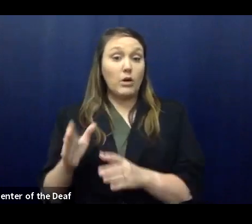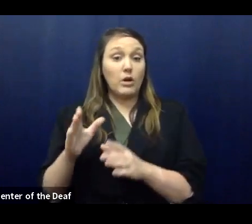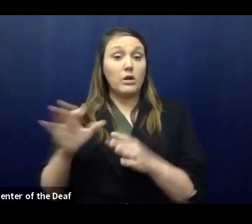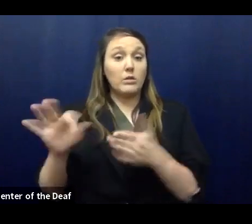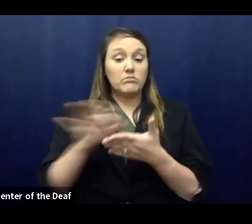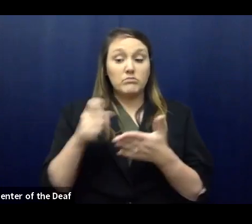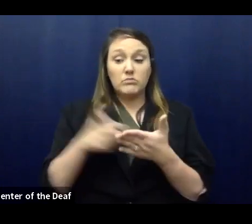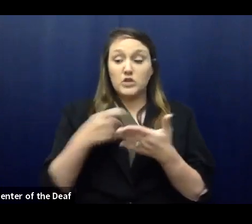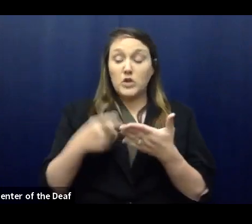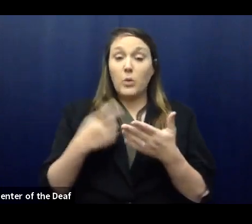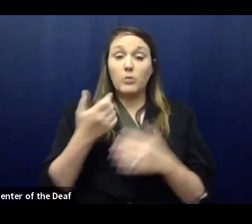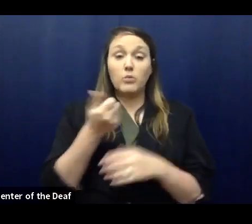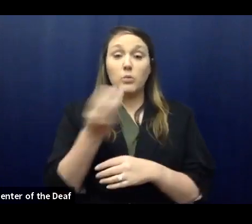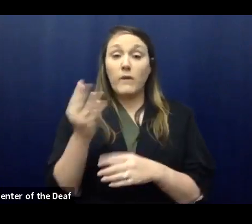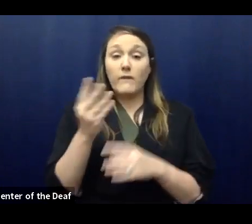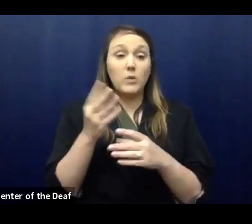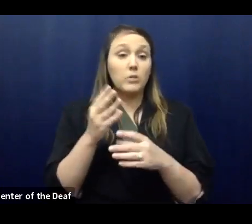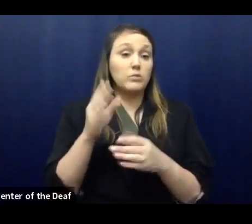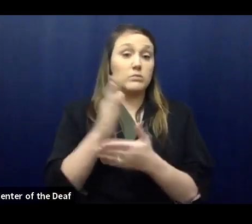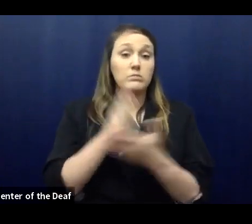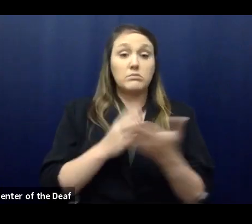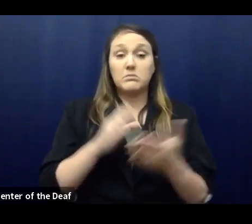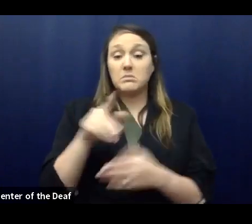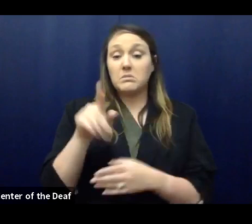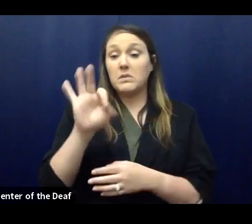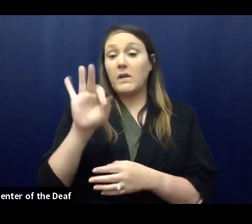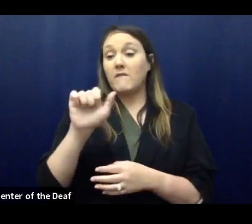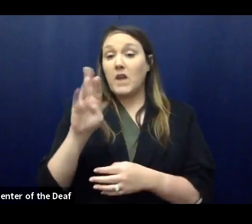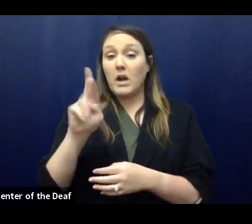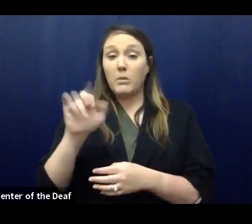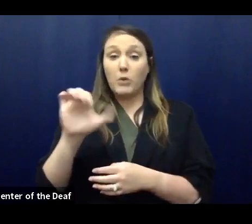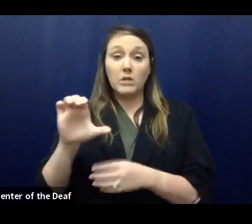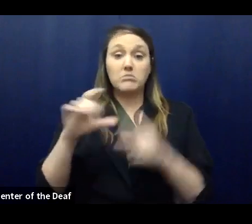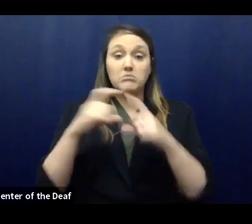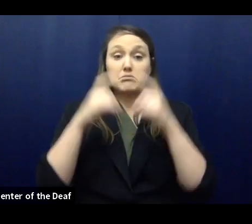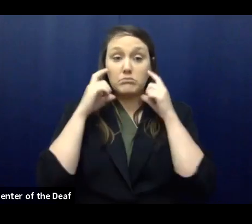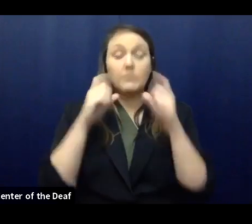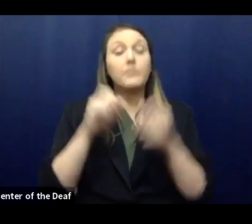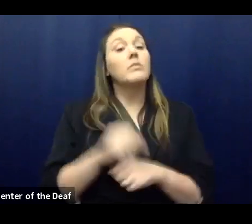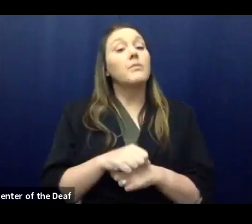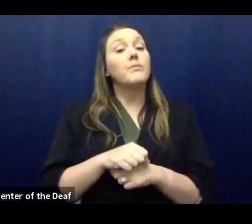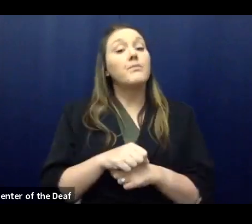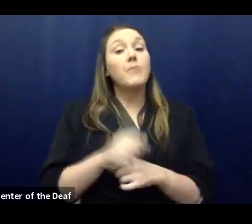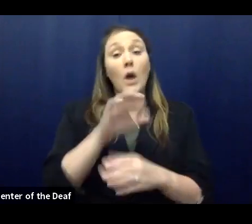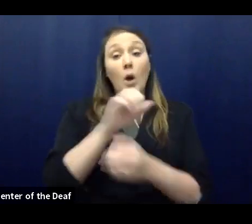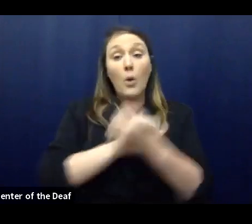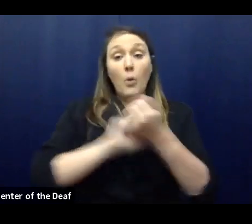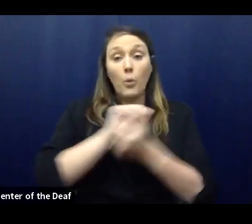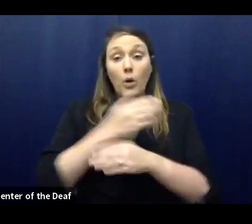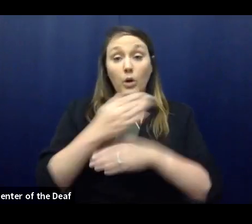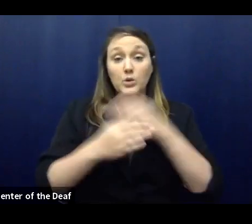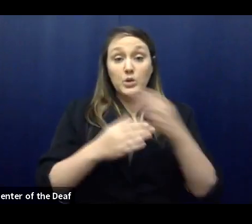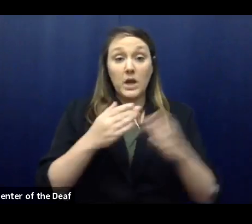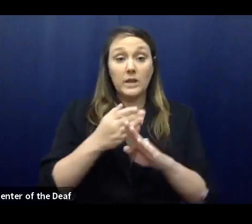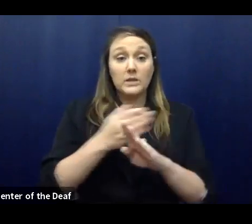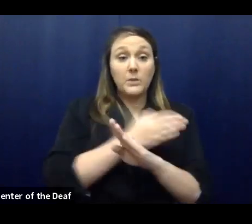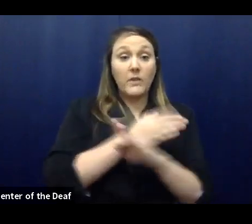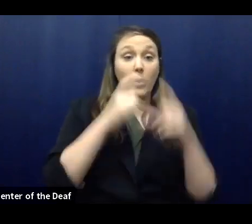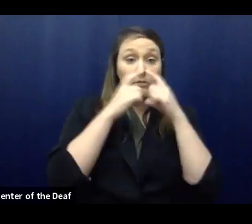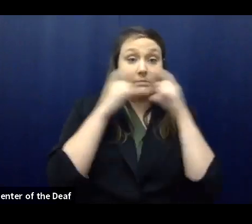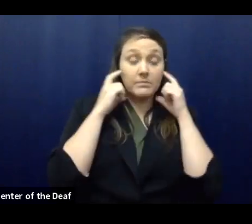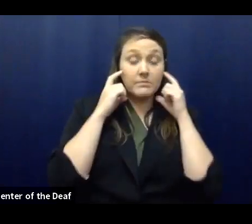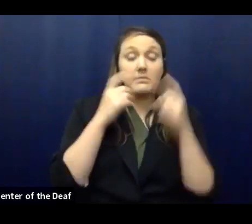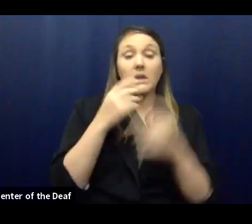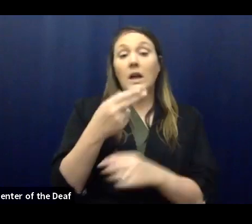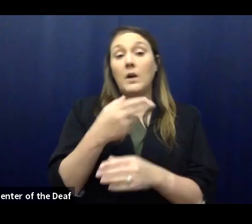together. You should wash your hands before you put on your mask. So I'm going to use my hand sanitizer because I don't have soap and water up here at the